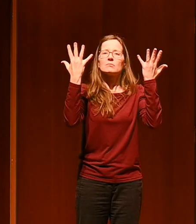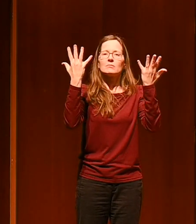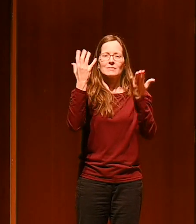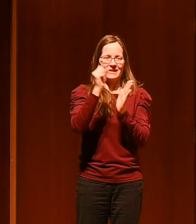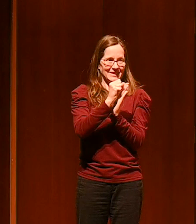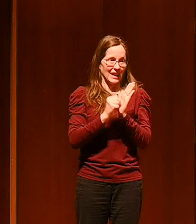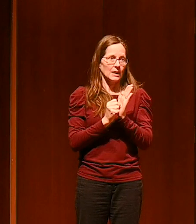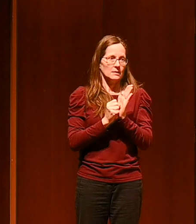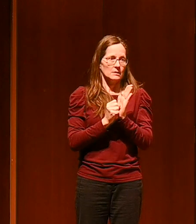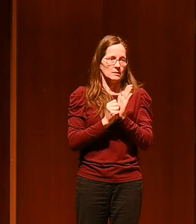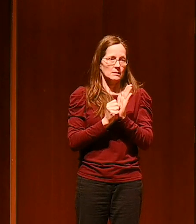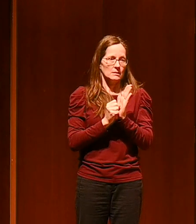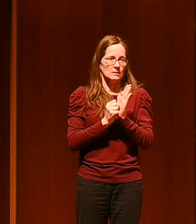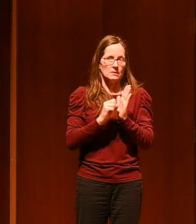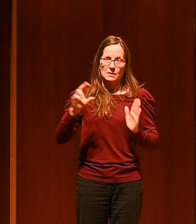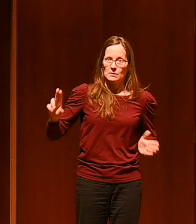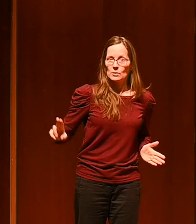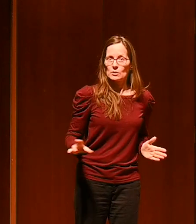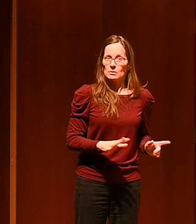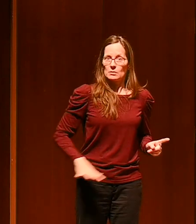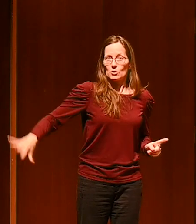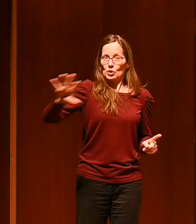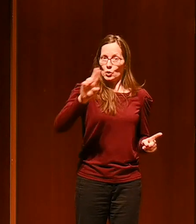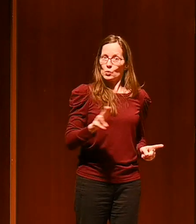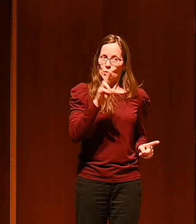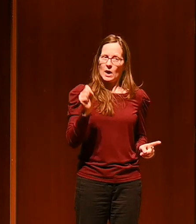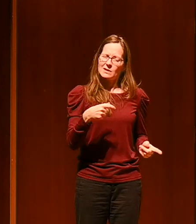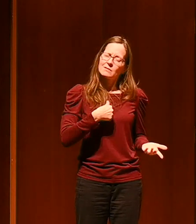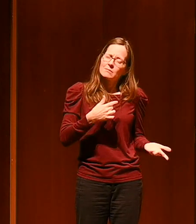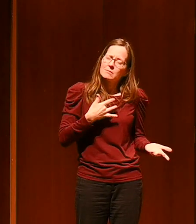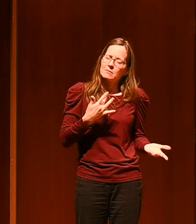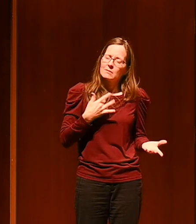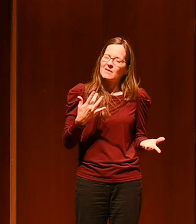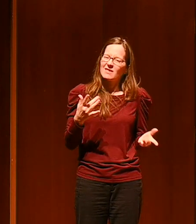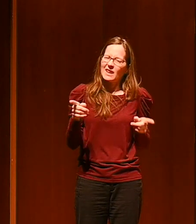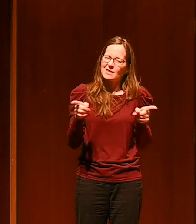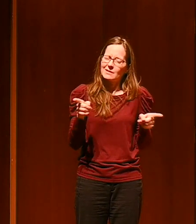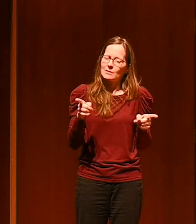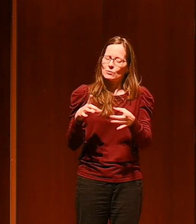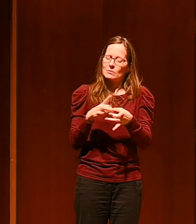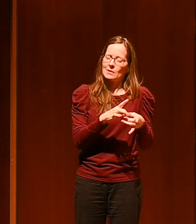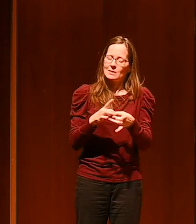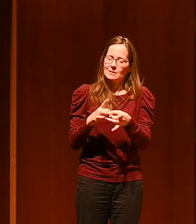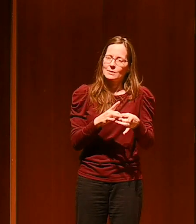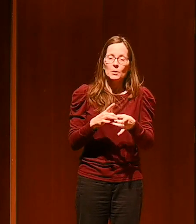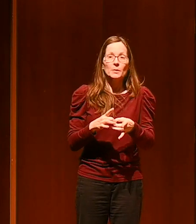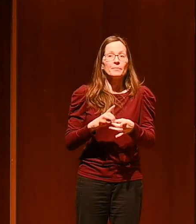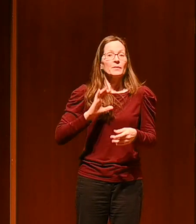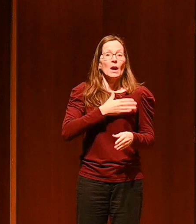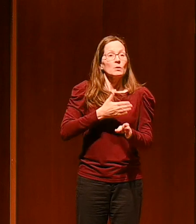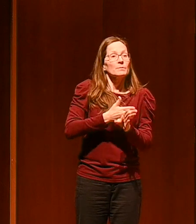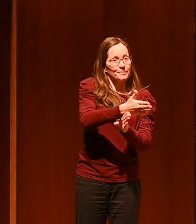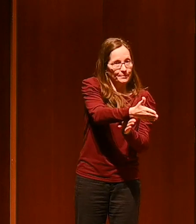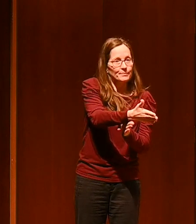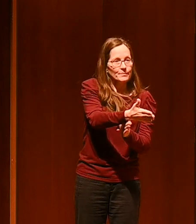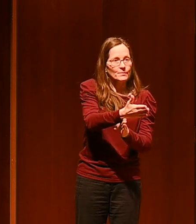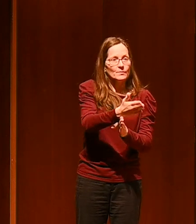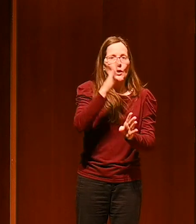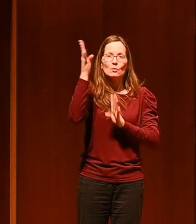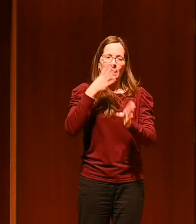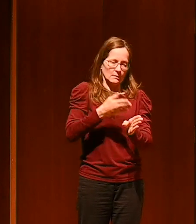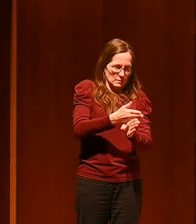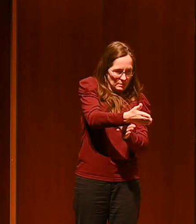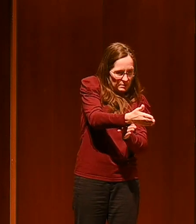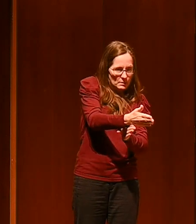I think those two things are linked. Our sector itself is the creative sector is about